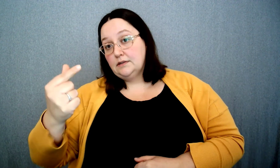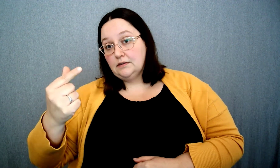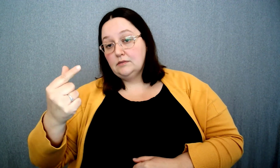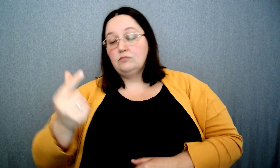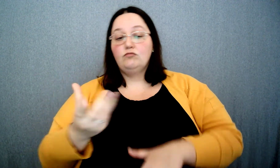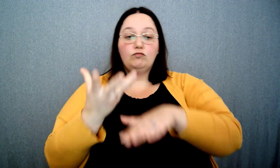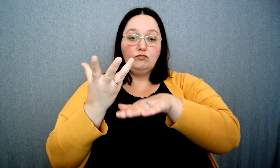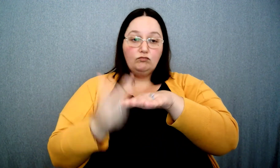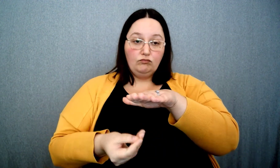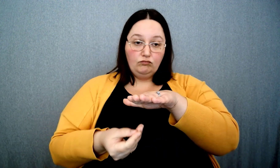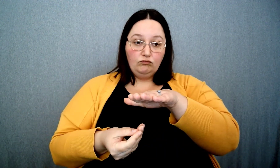gone or missing,